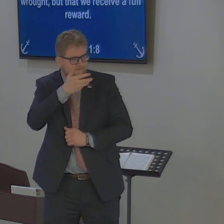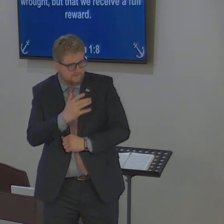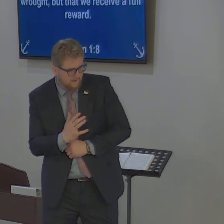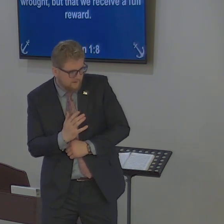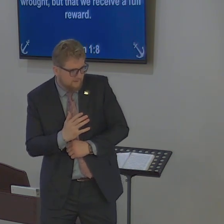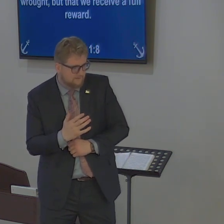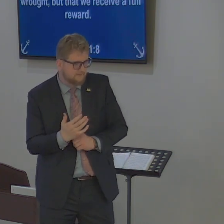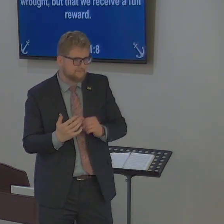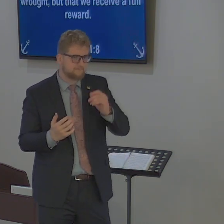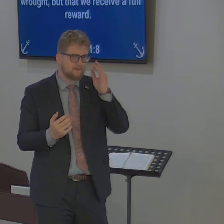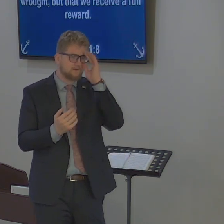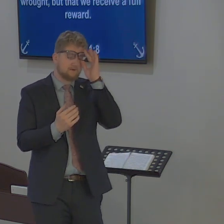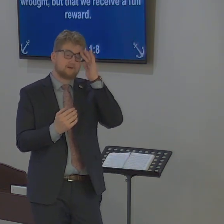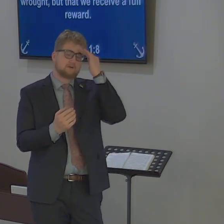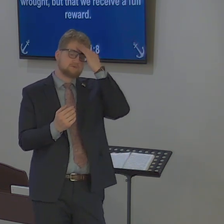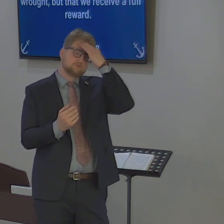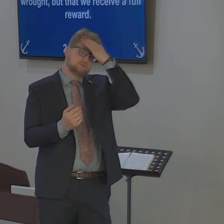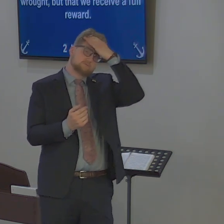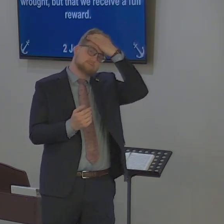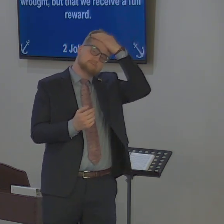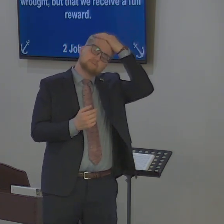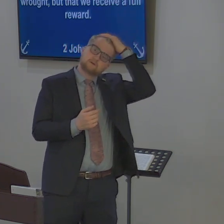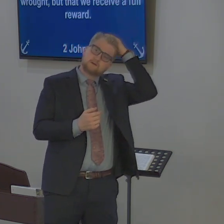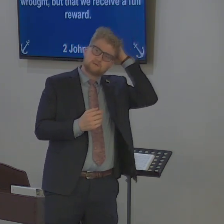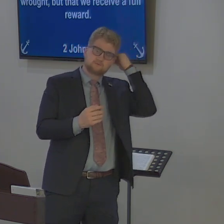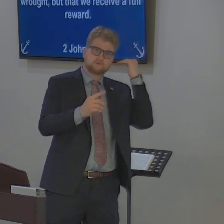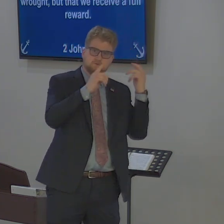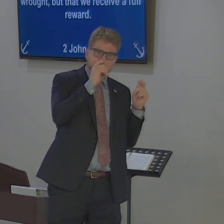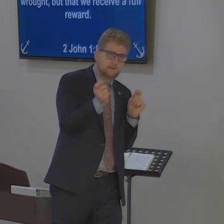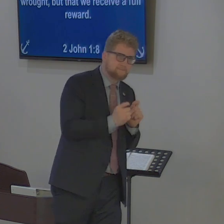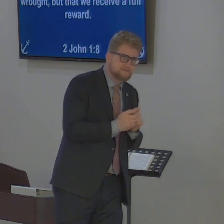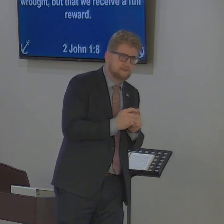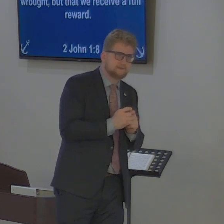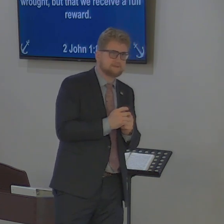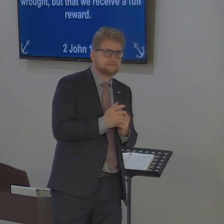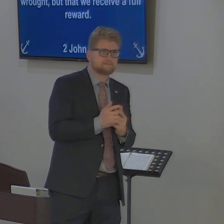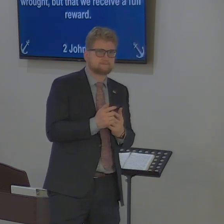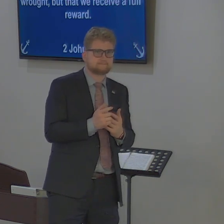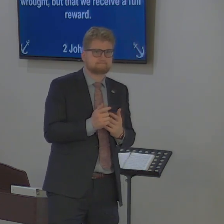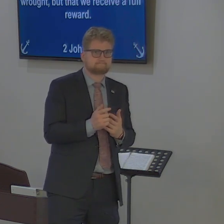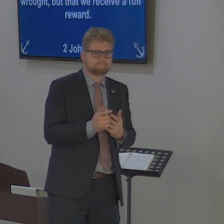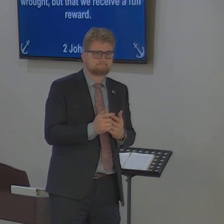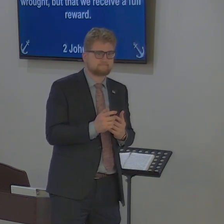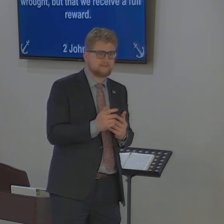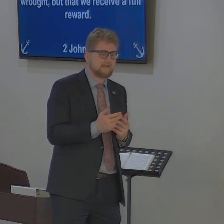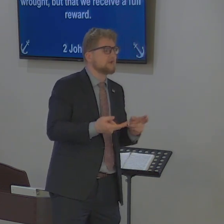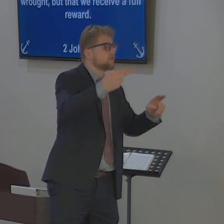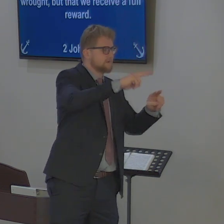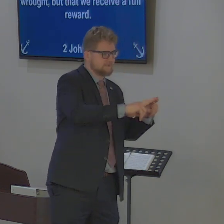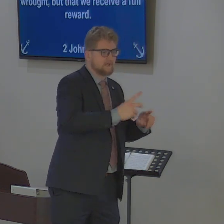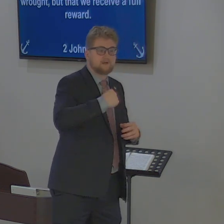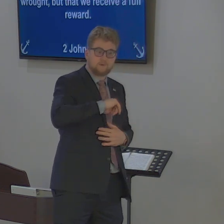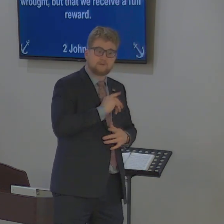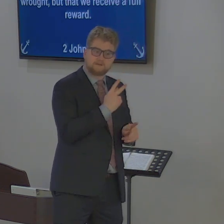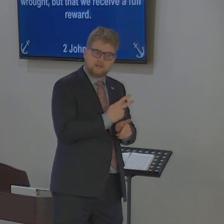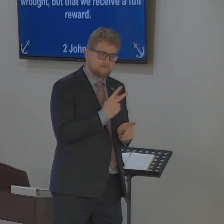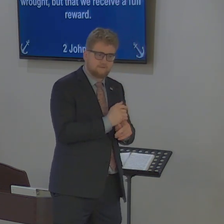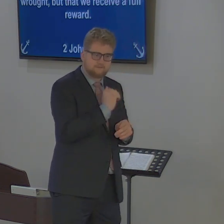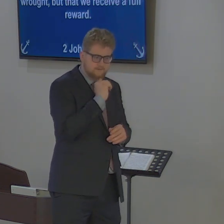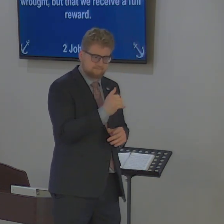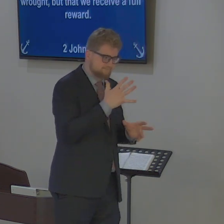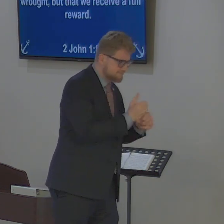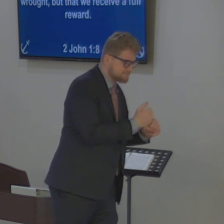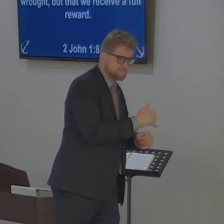going to begin to gain ground, and we're going to fall prey to it. So here's just a couple things real quick tonight that we can see out of